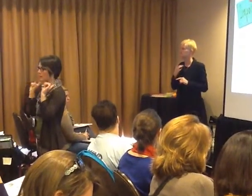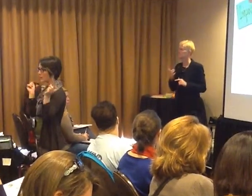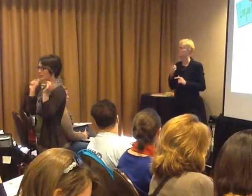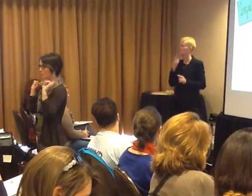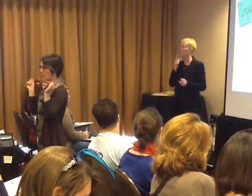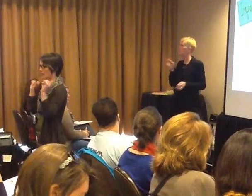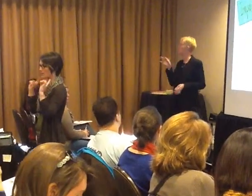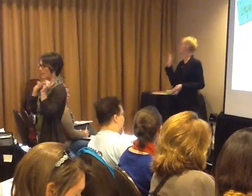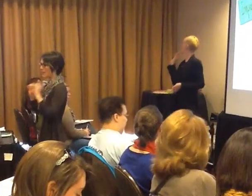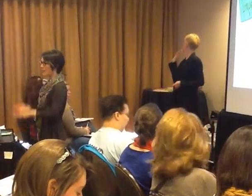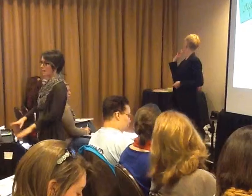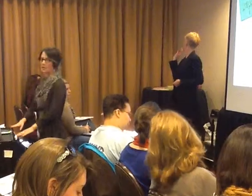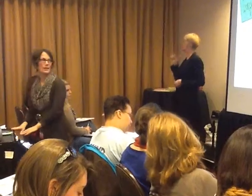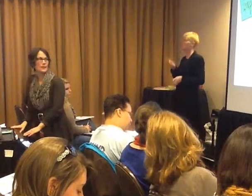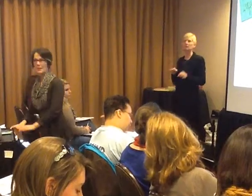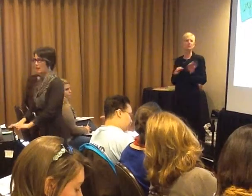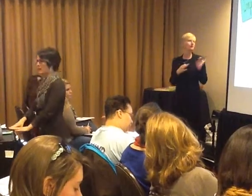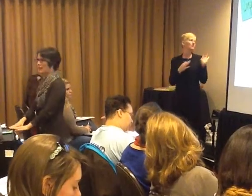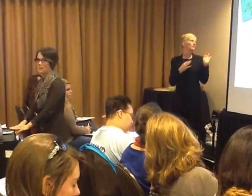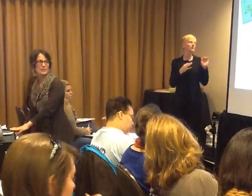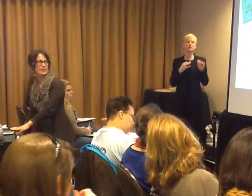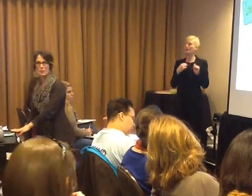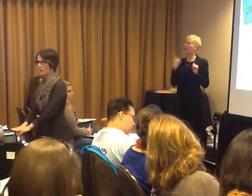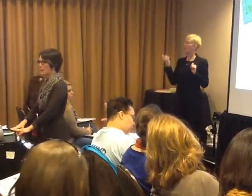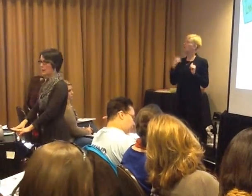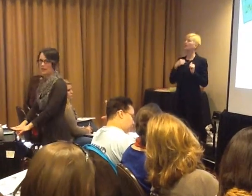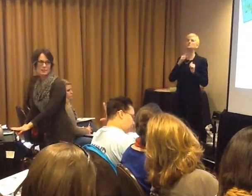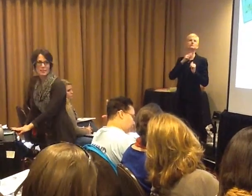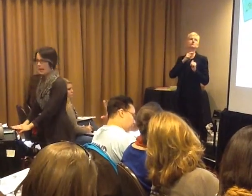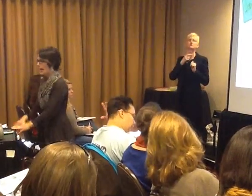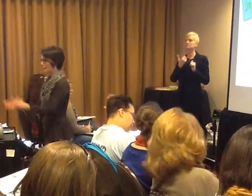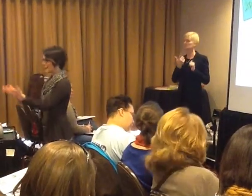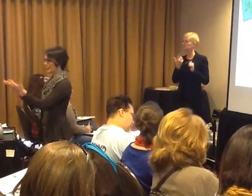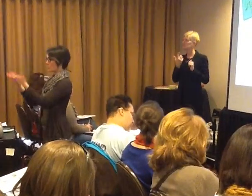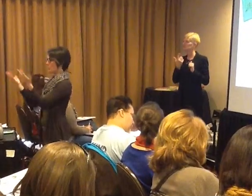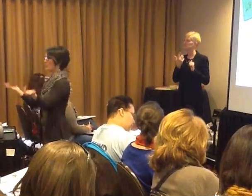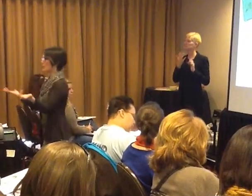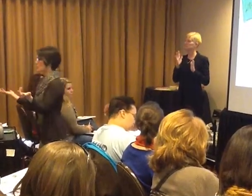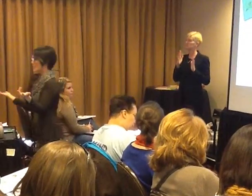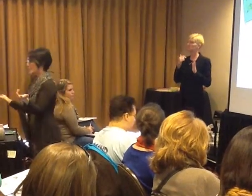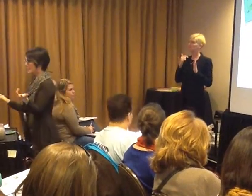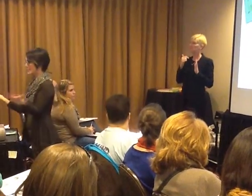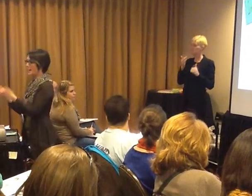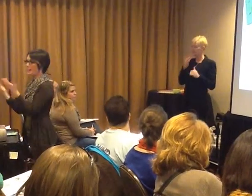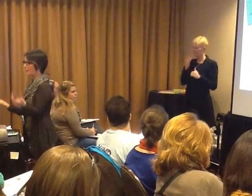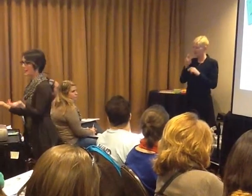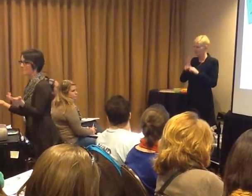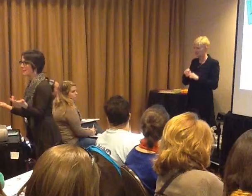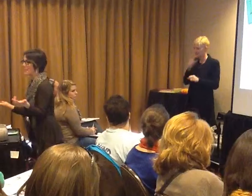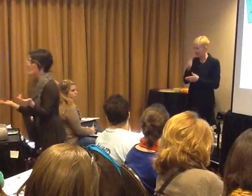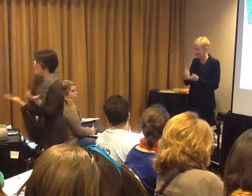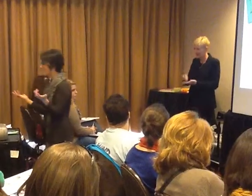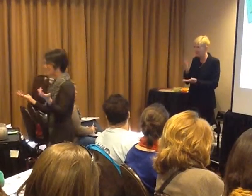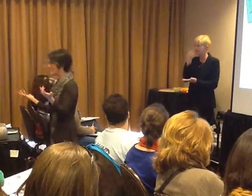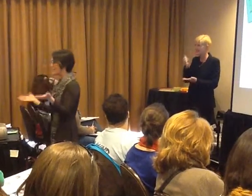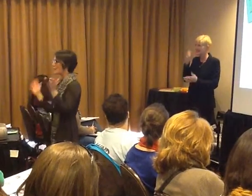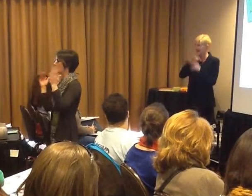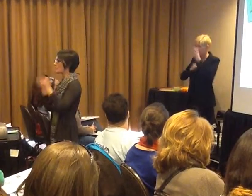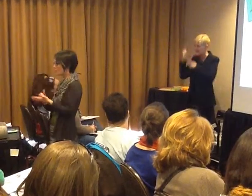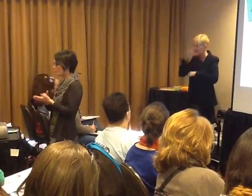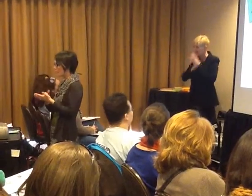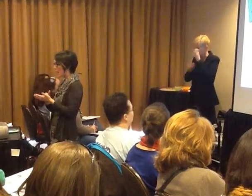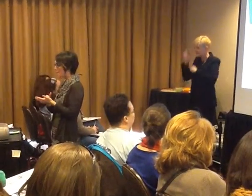by everything that was happening behind them that they were constantly doing this, and then the preferential seating did nothing for them because they missed